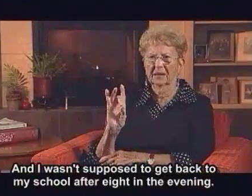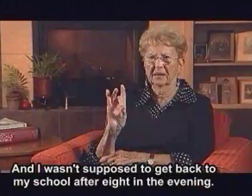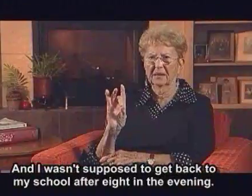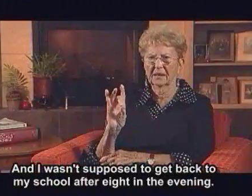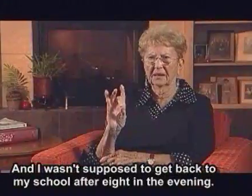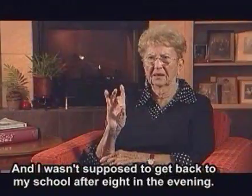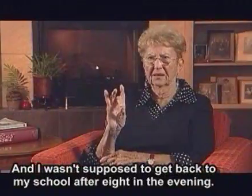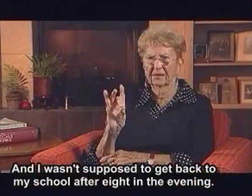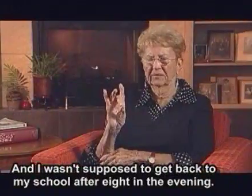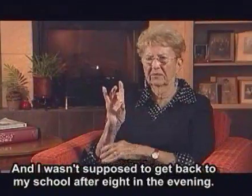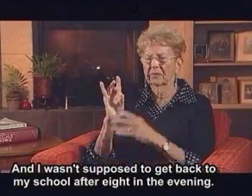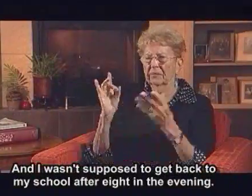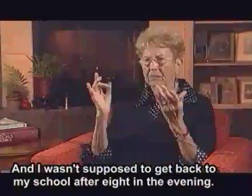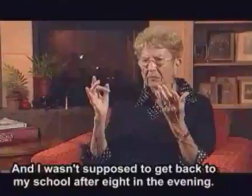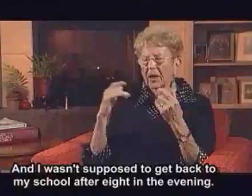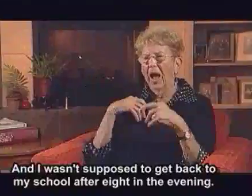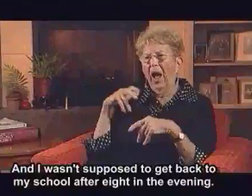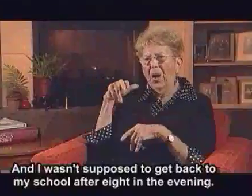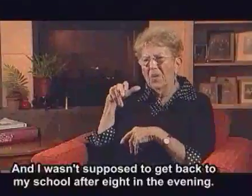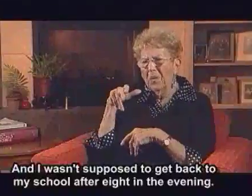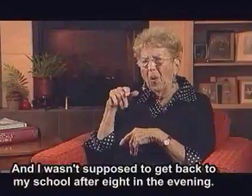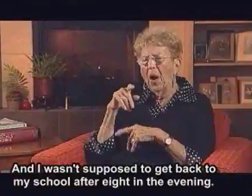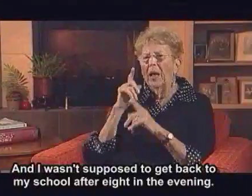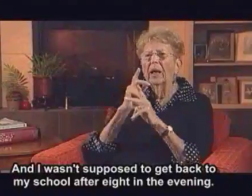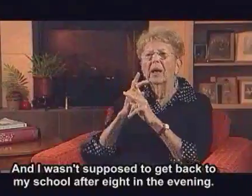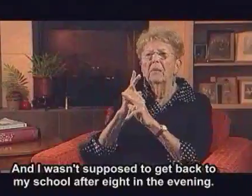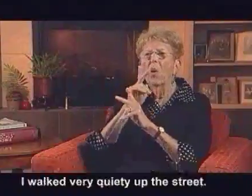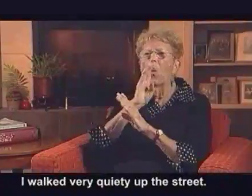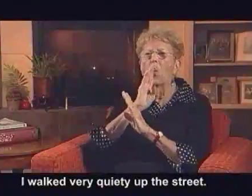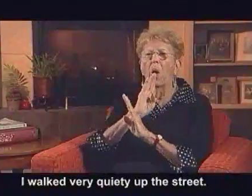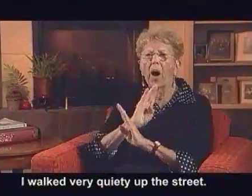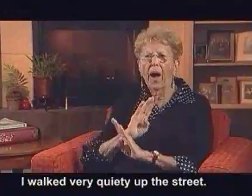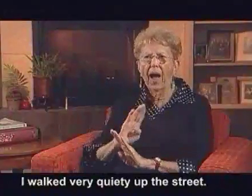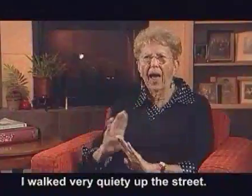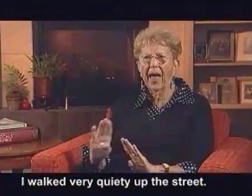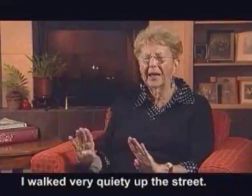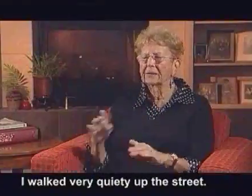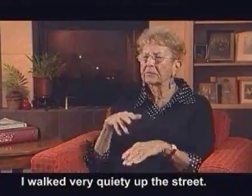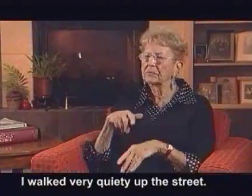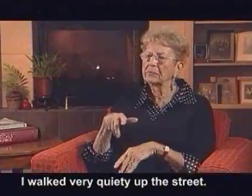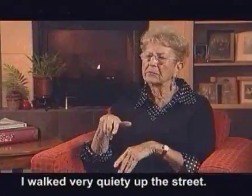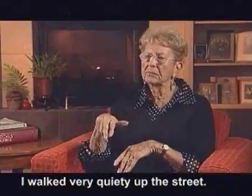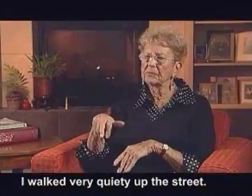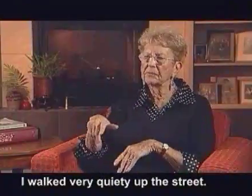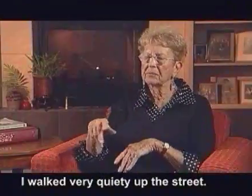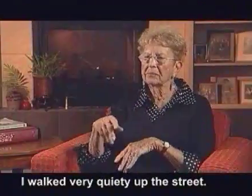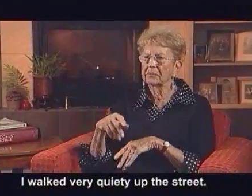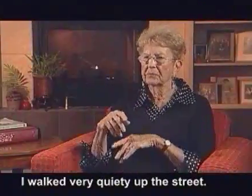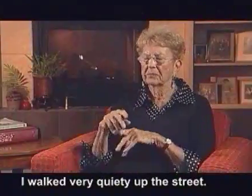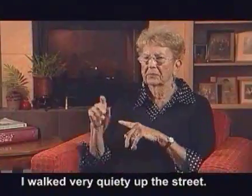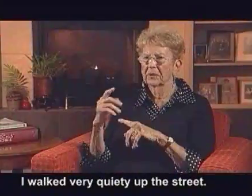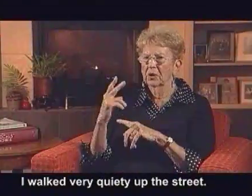And I wasn't supposed to get back to my school after 8 in the evening. I walked very quietly up the street.